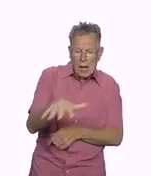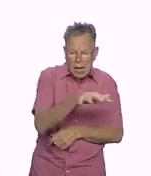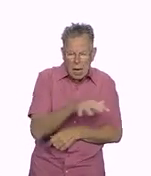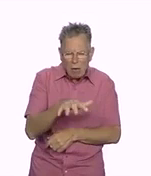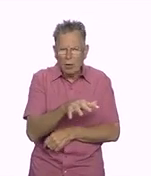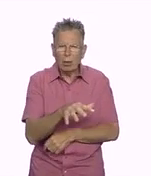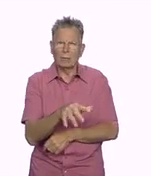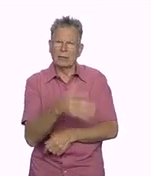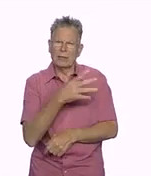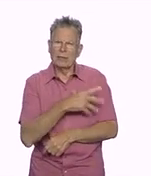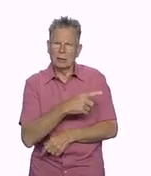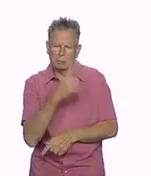practice.